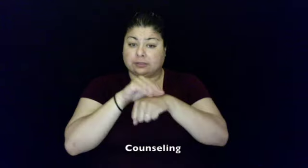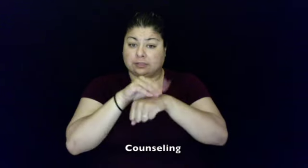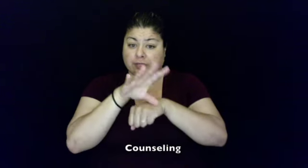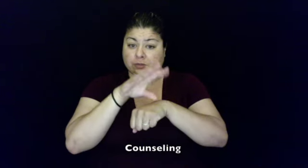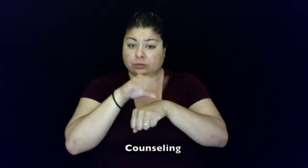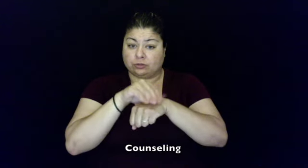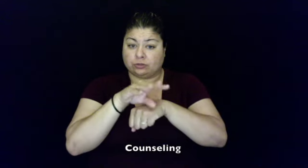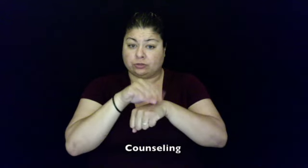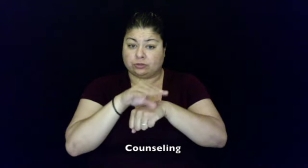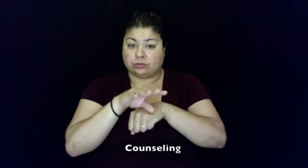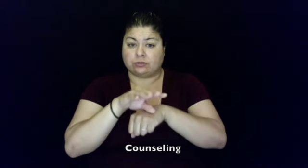Counseling.